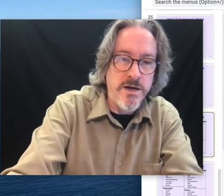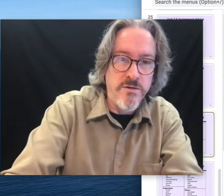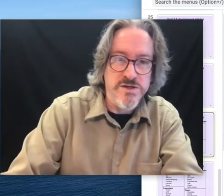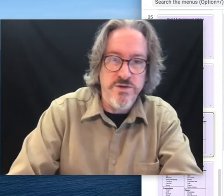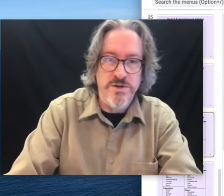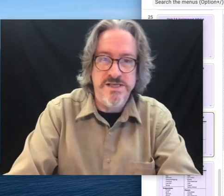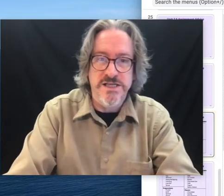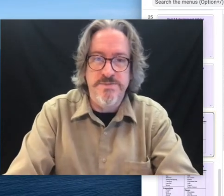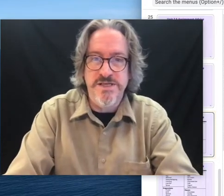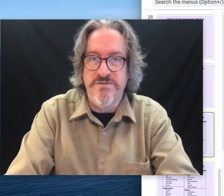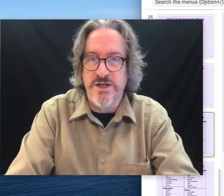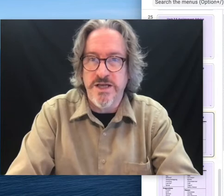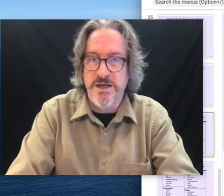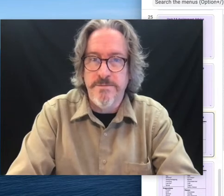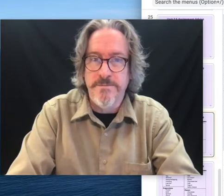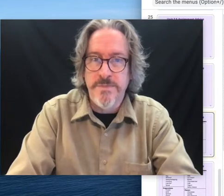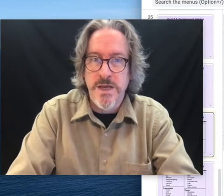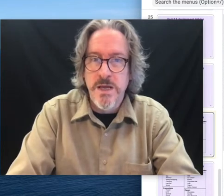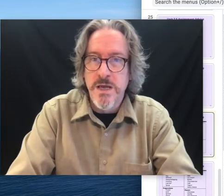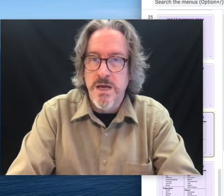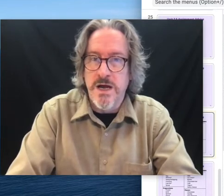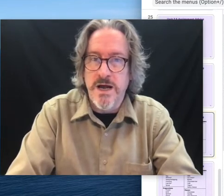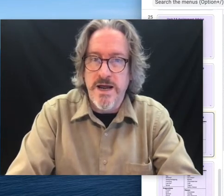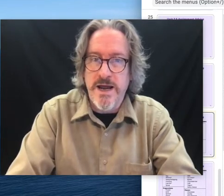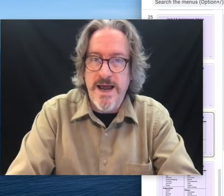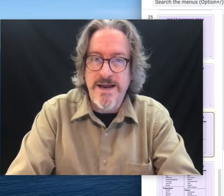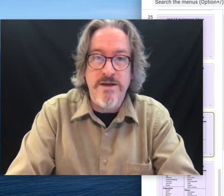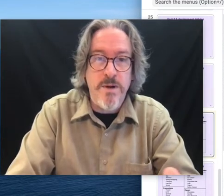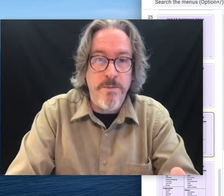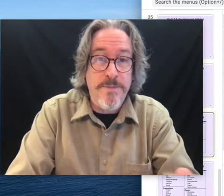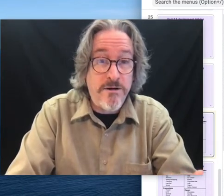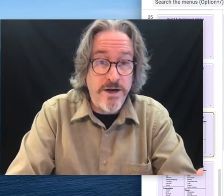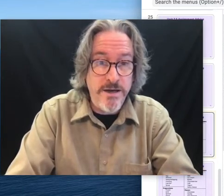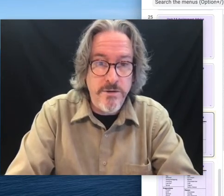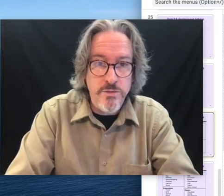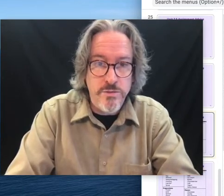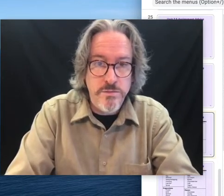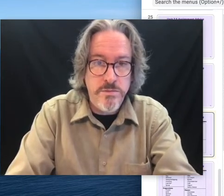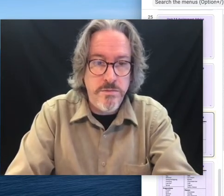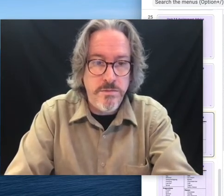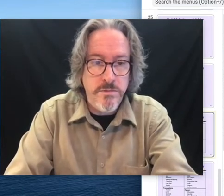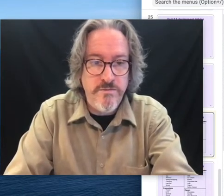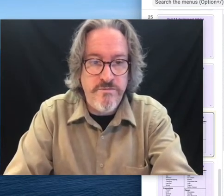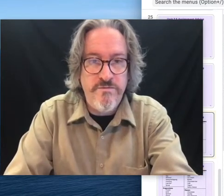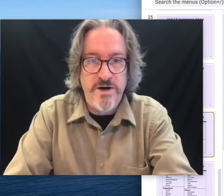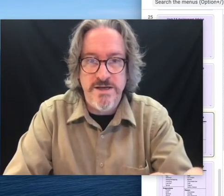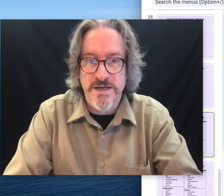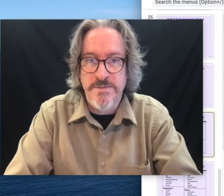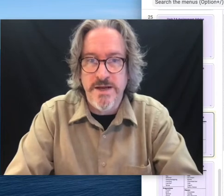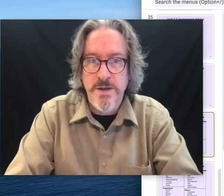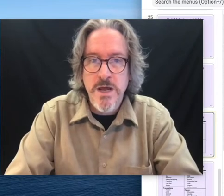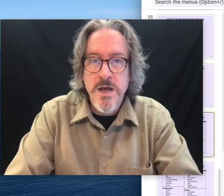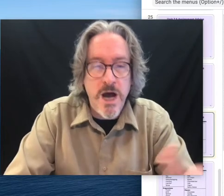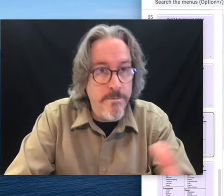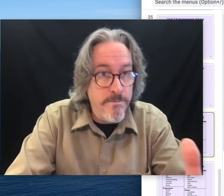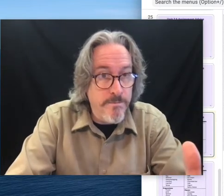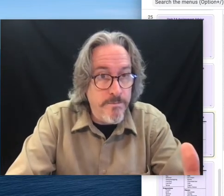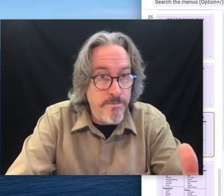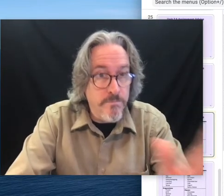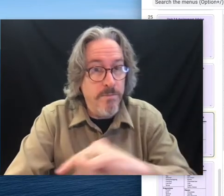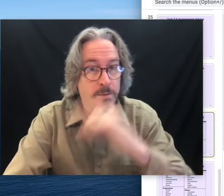but those are the ones that specifically had. And remember, berry. Forgot to type